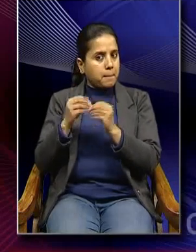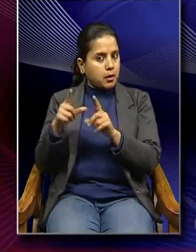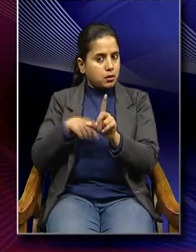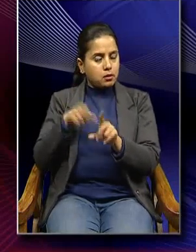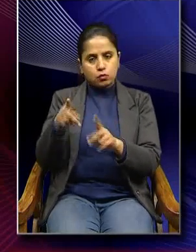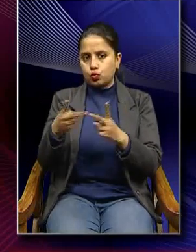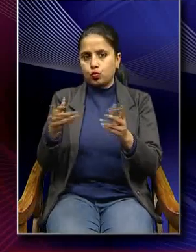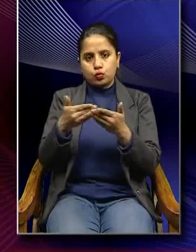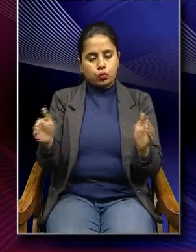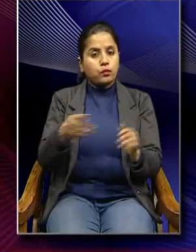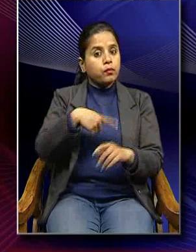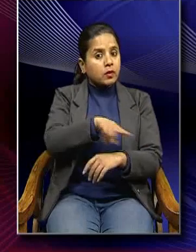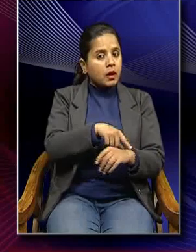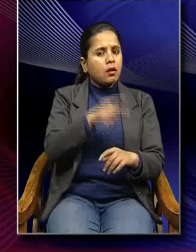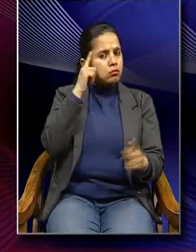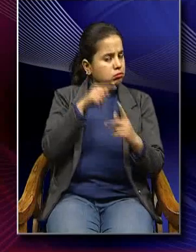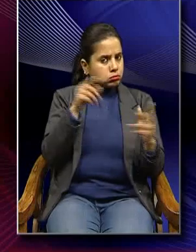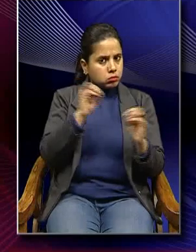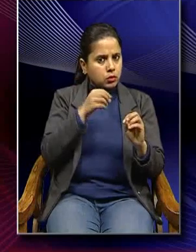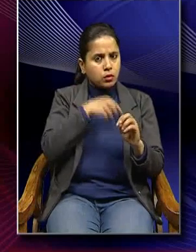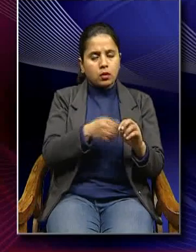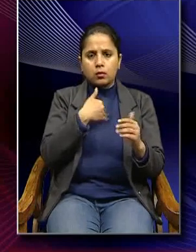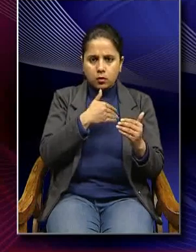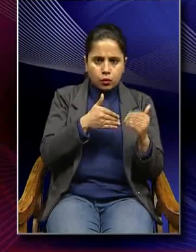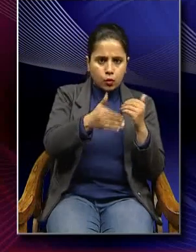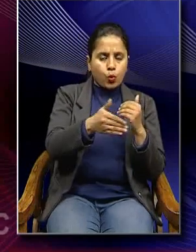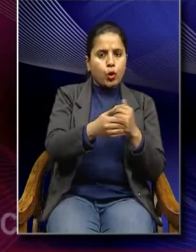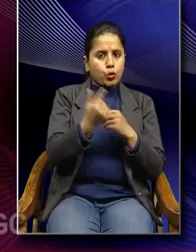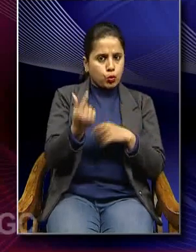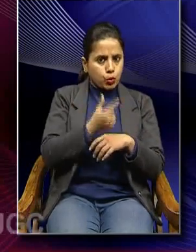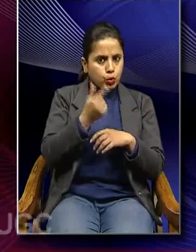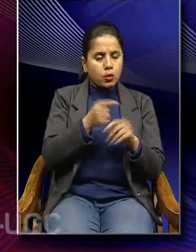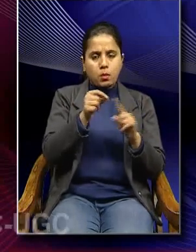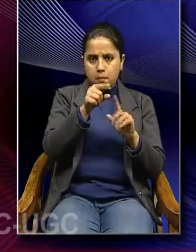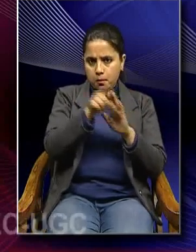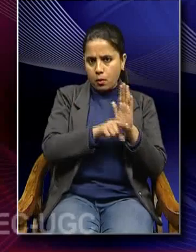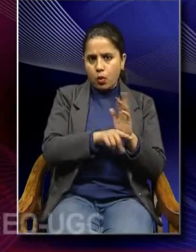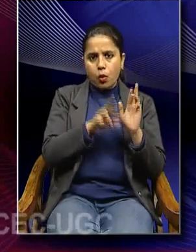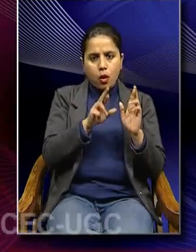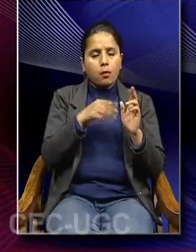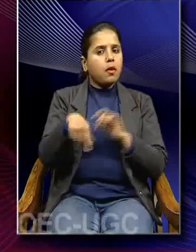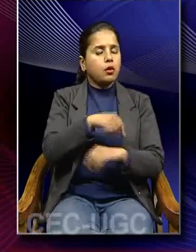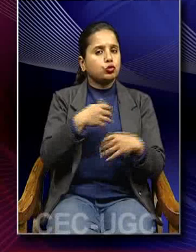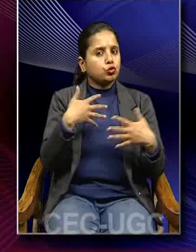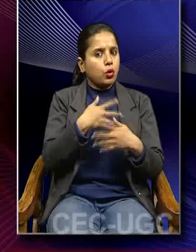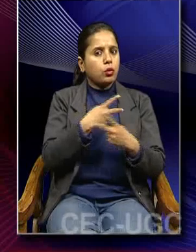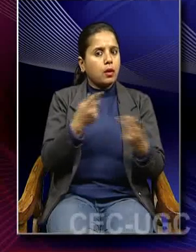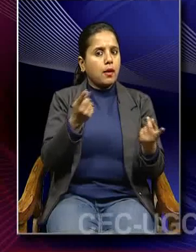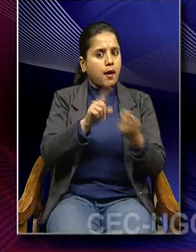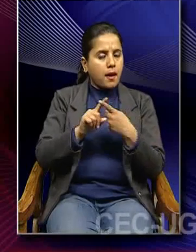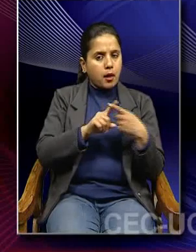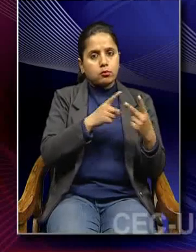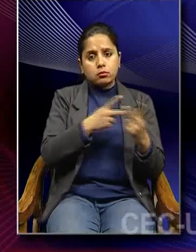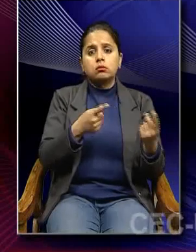of the consumption path or policy to withstand unexpected shocks or